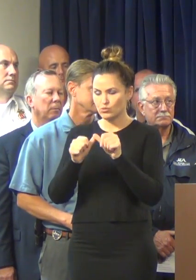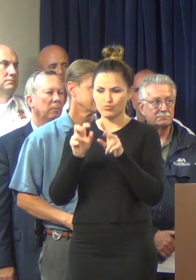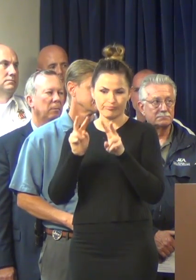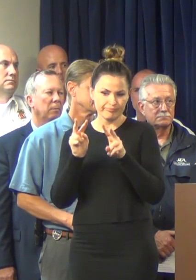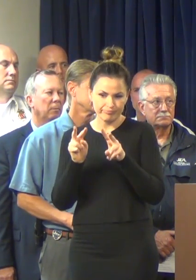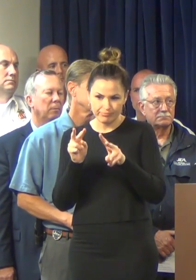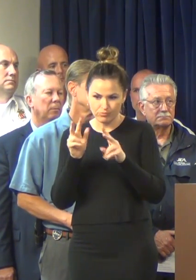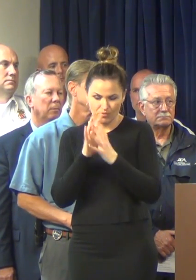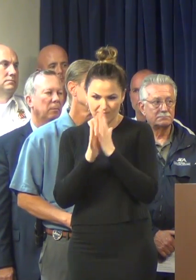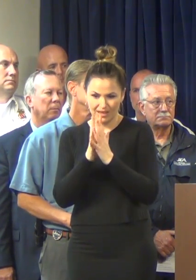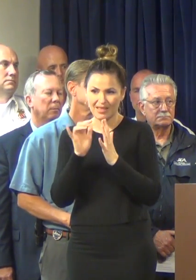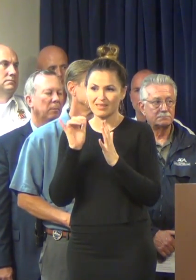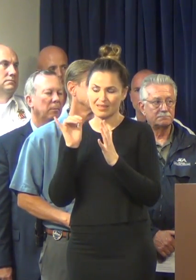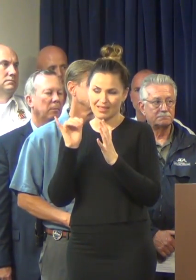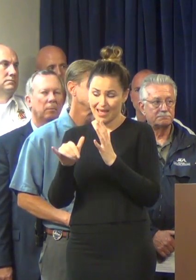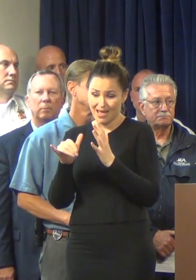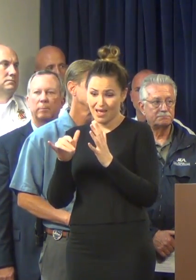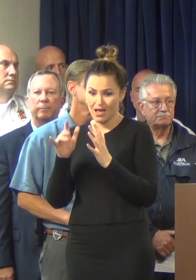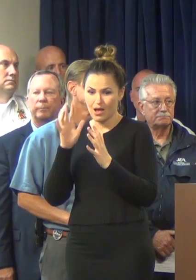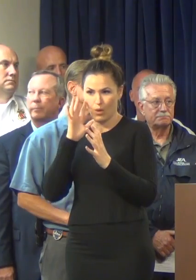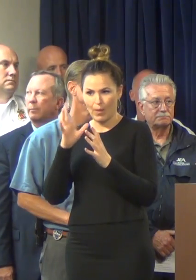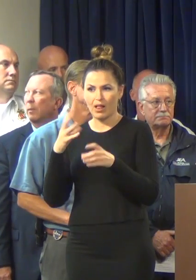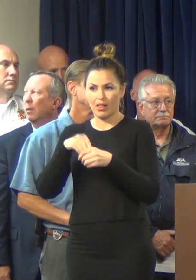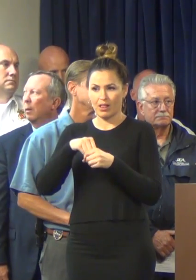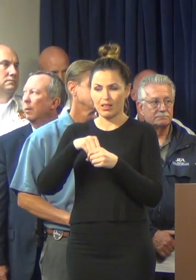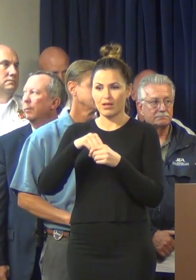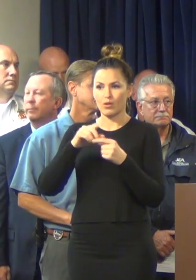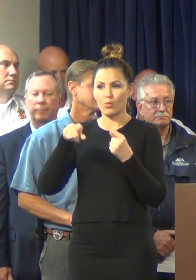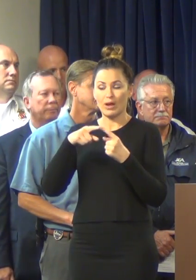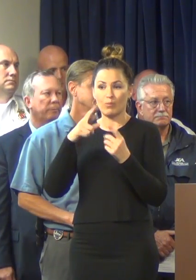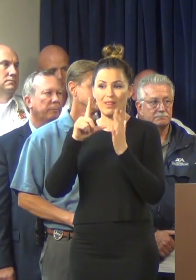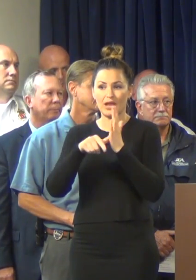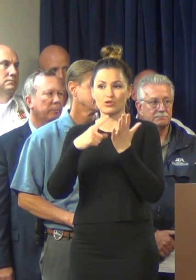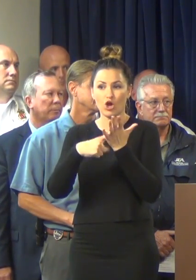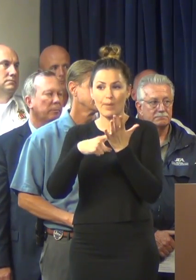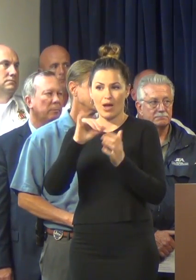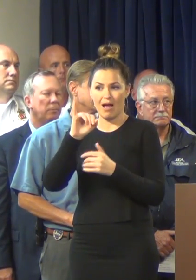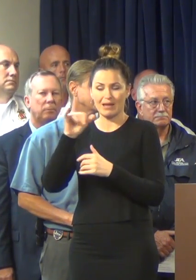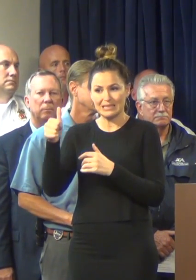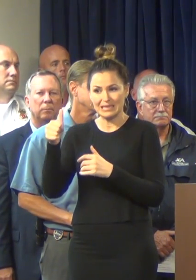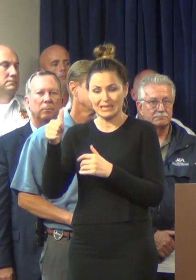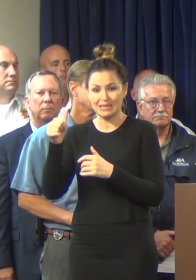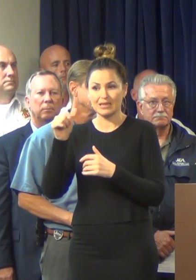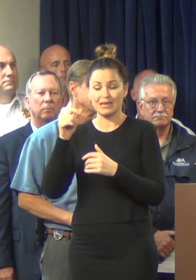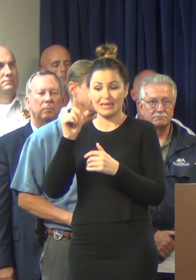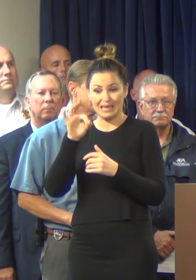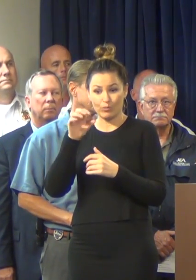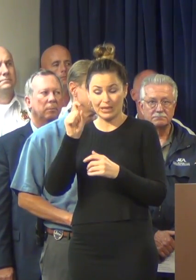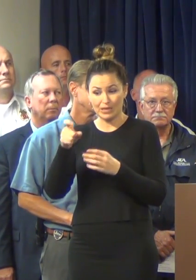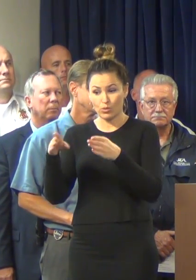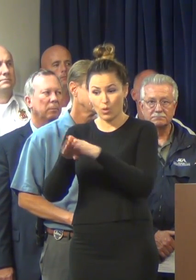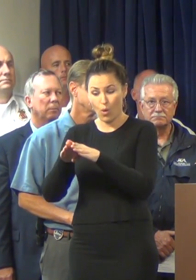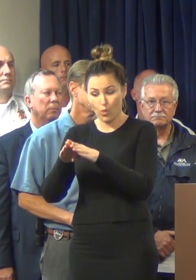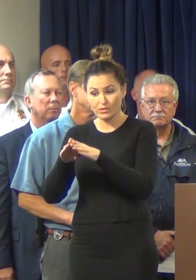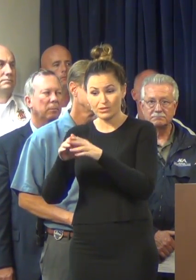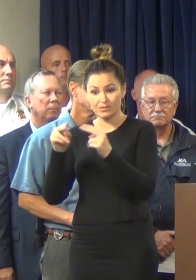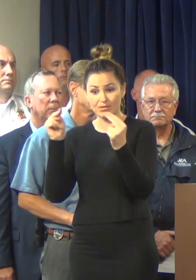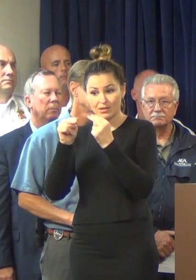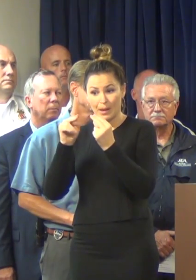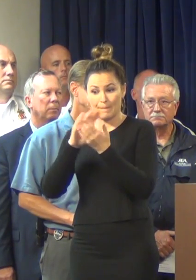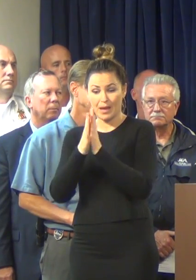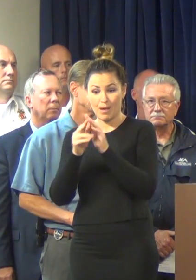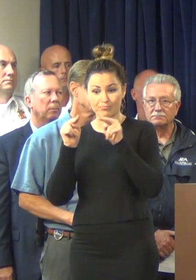monitor that, and that will be part of the equation when we talk about the contraflow of I-10. If we get to that point, we'll make that decision tonight. We'll discuss it,